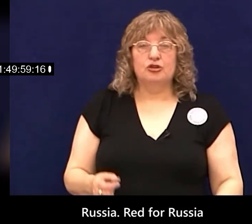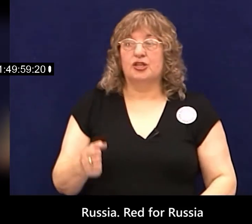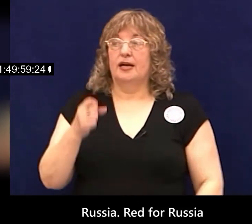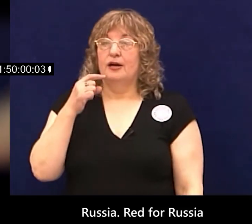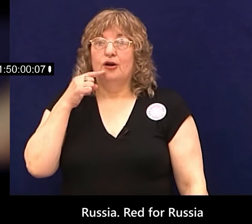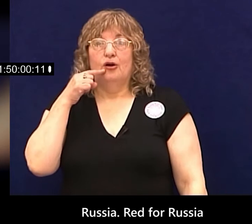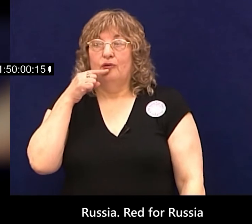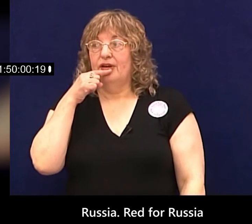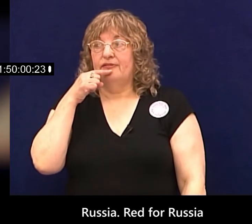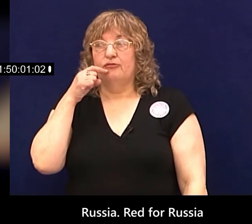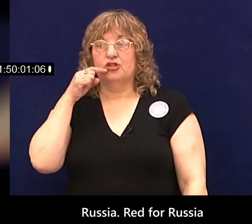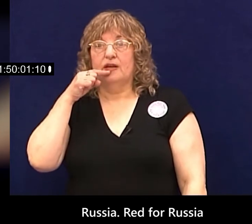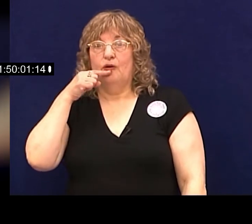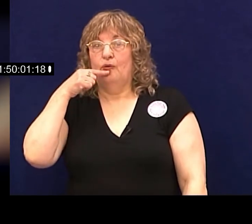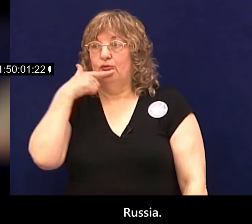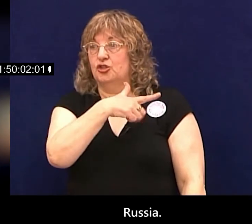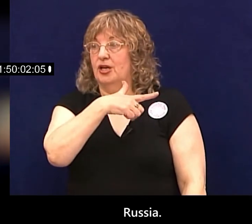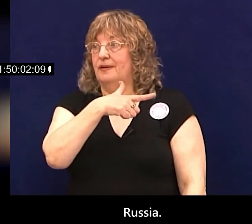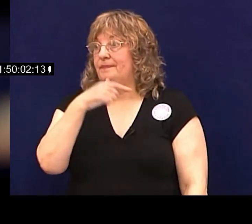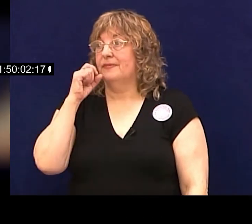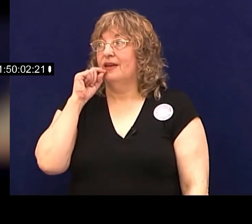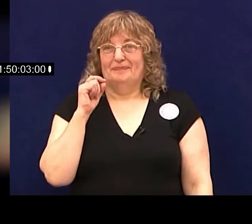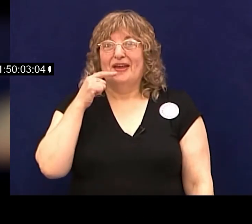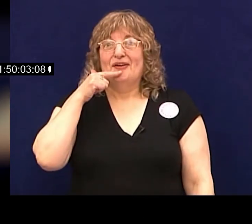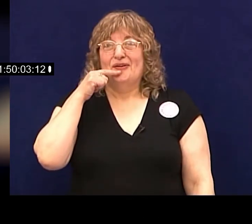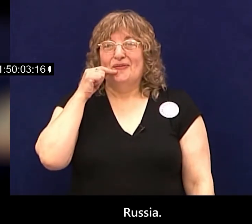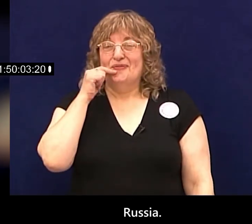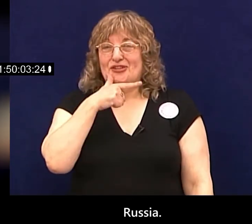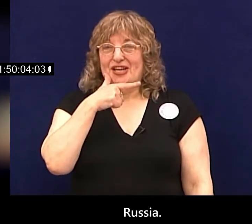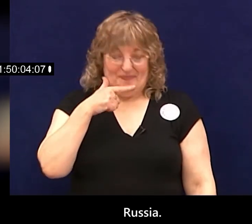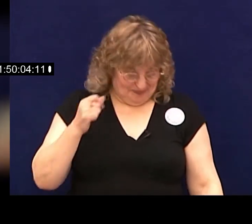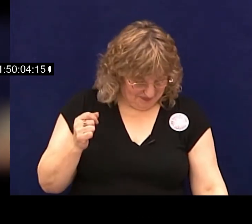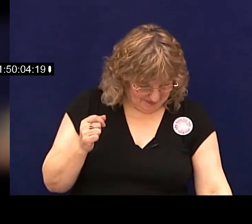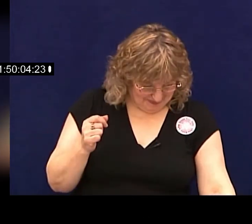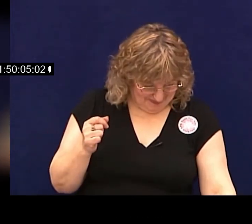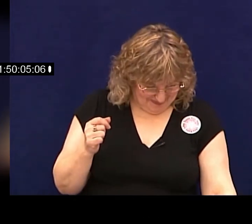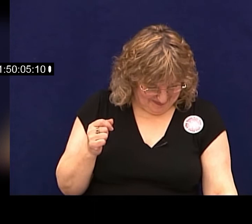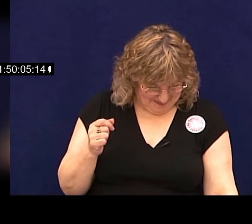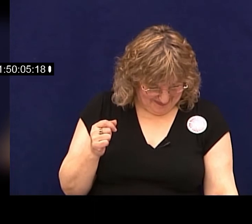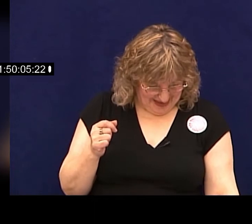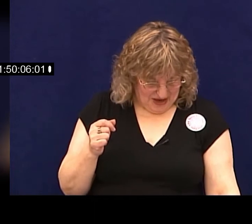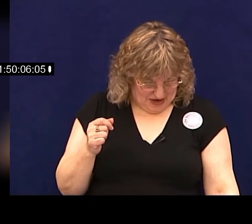Russia. Red for Russia. Russia. Russia.